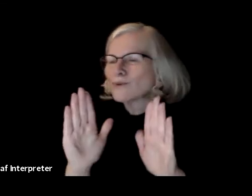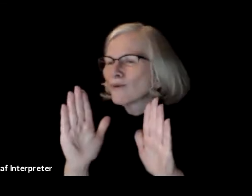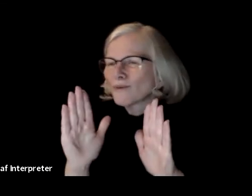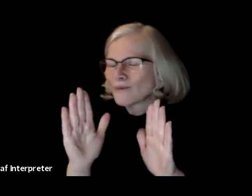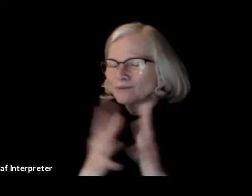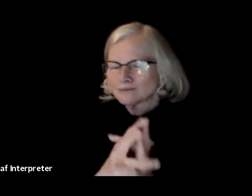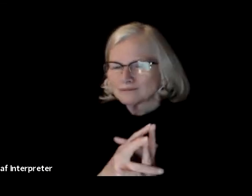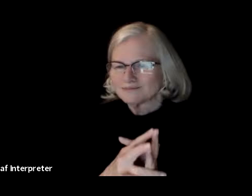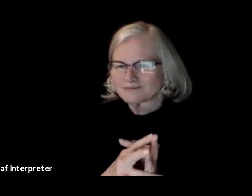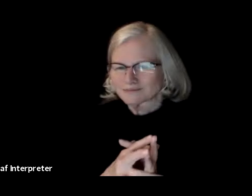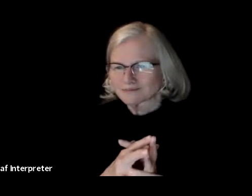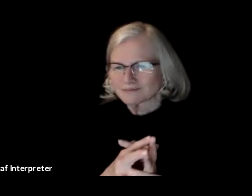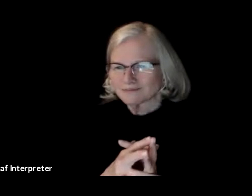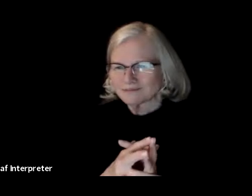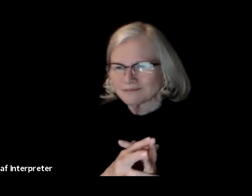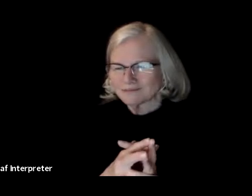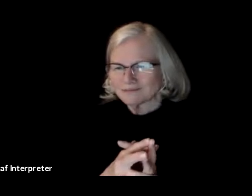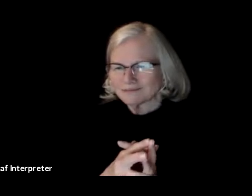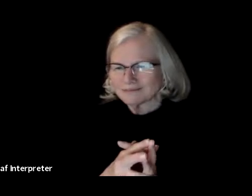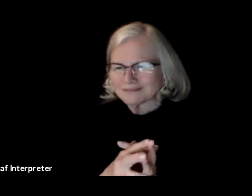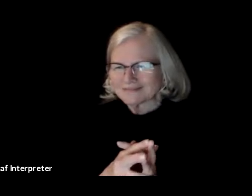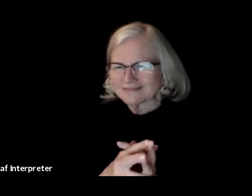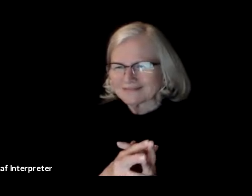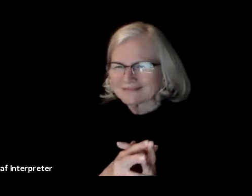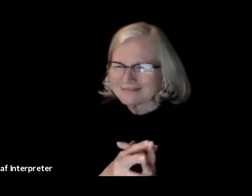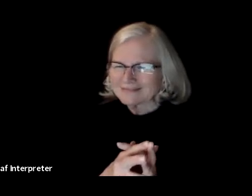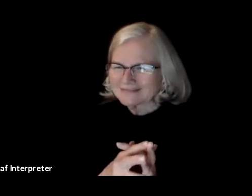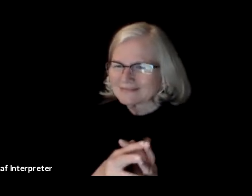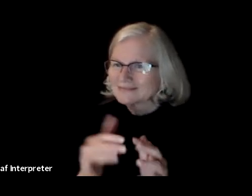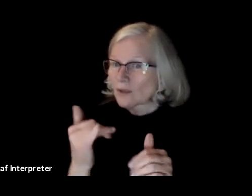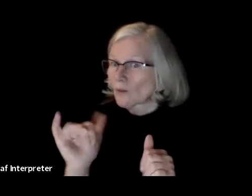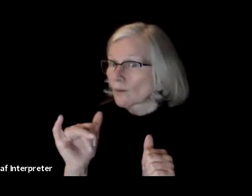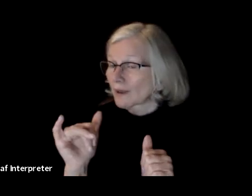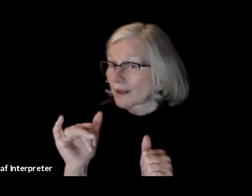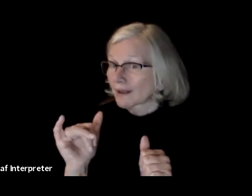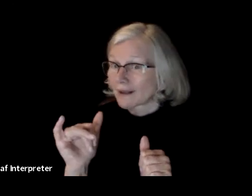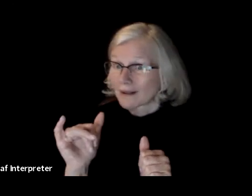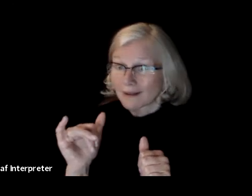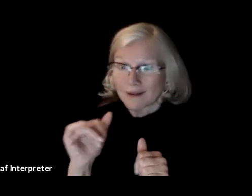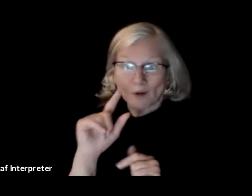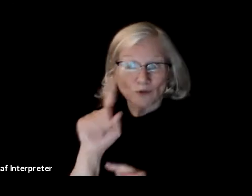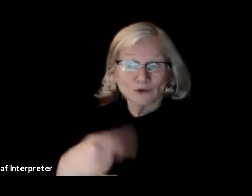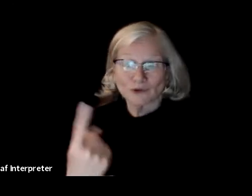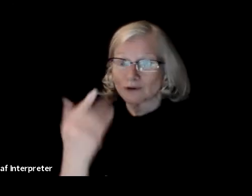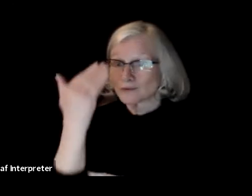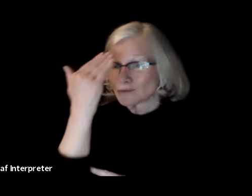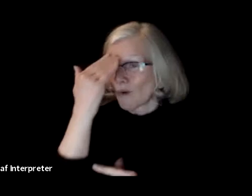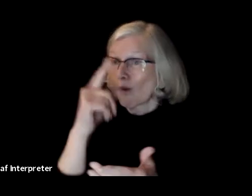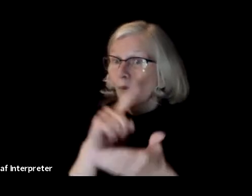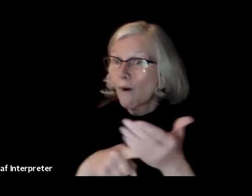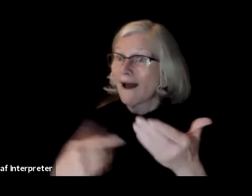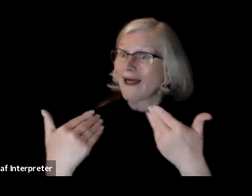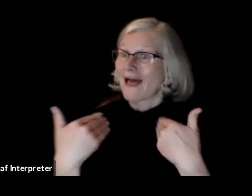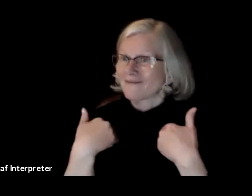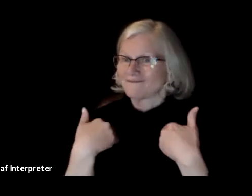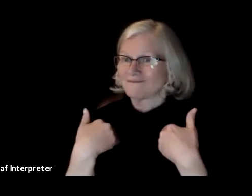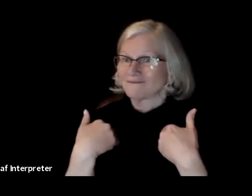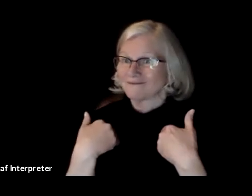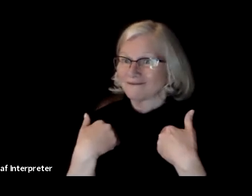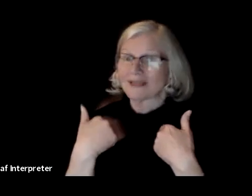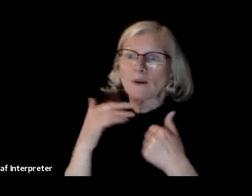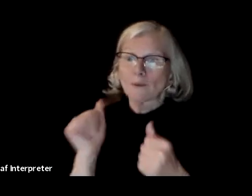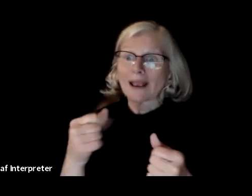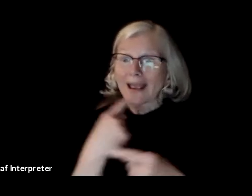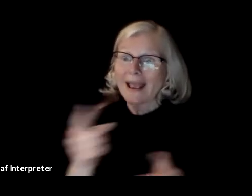remain, cautious. We only know what we've been allocated, so we can say what we think will happen, but what matters is what